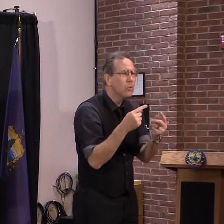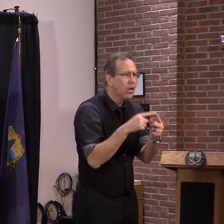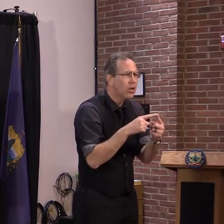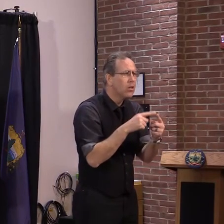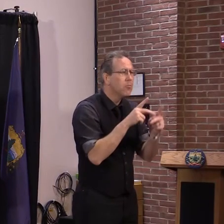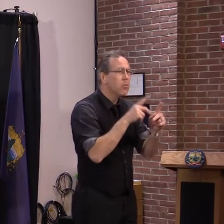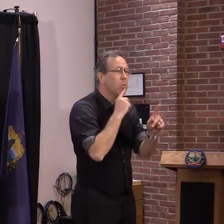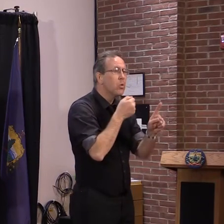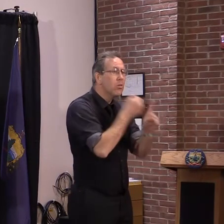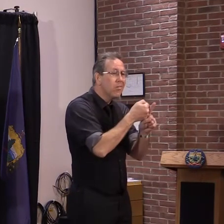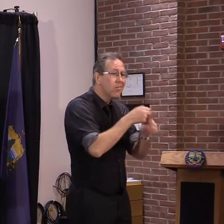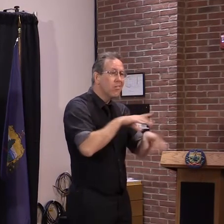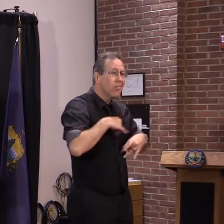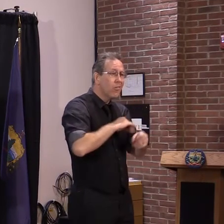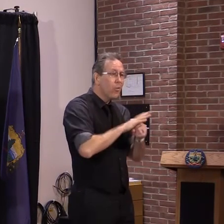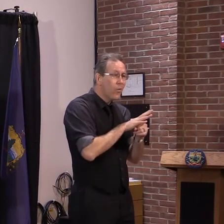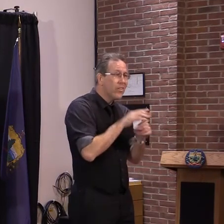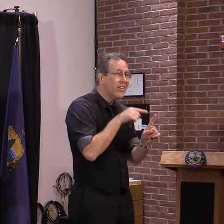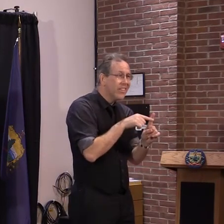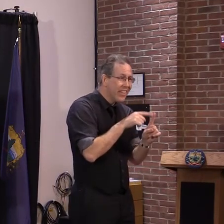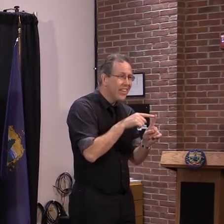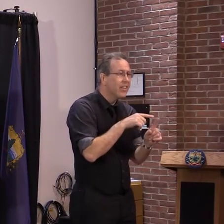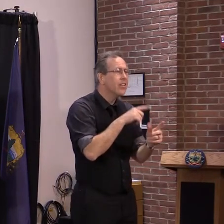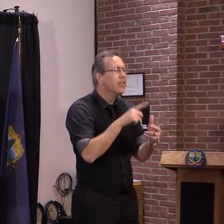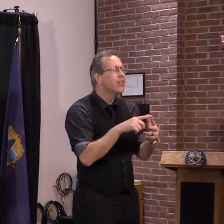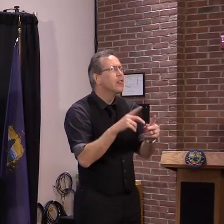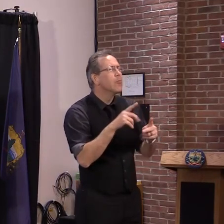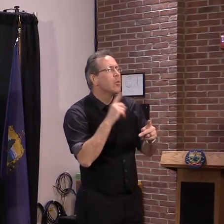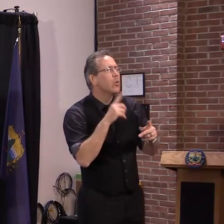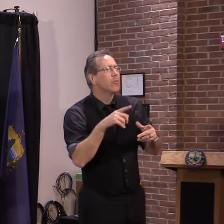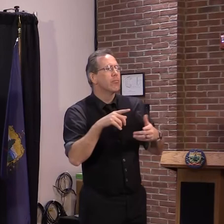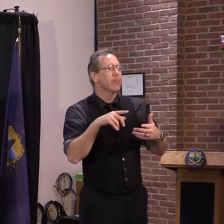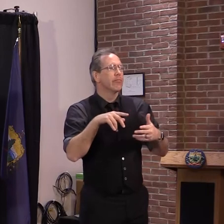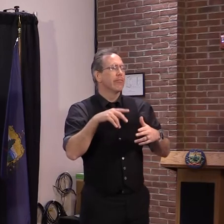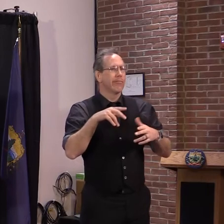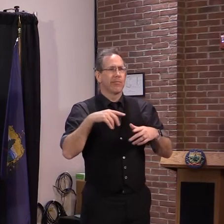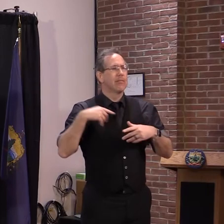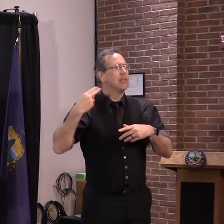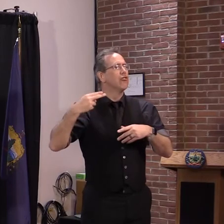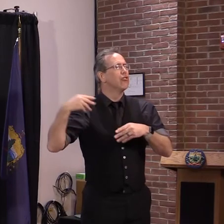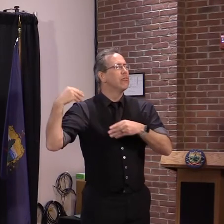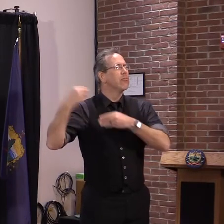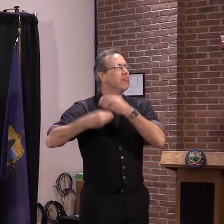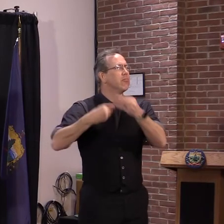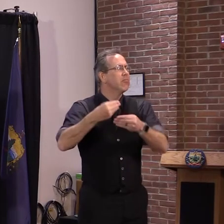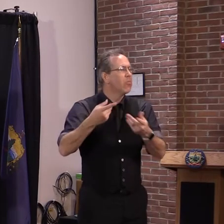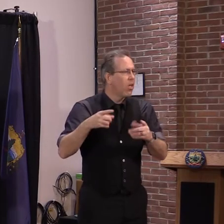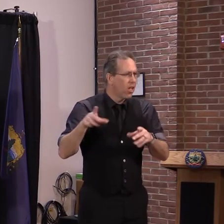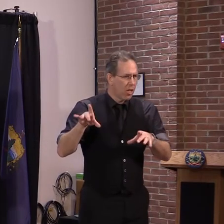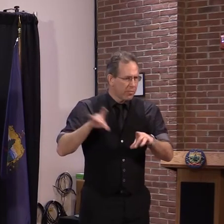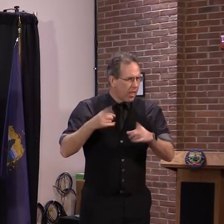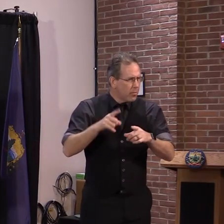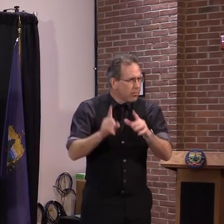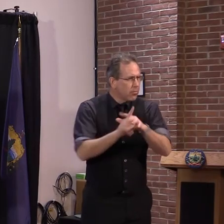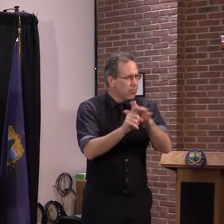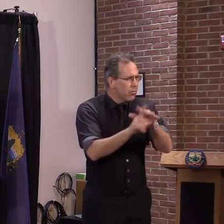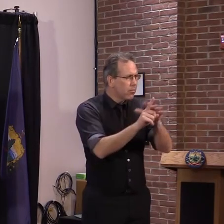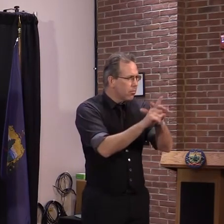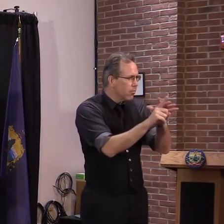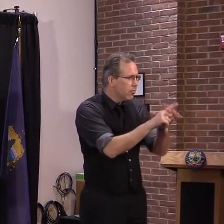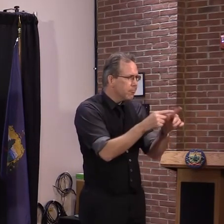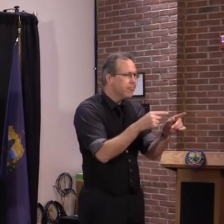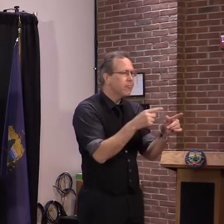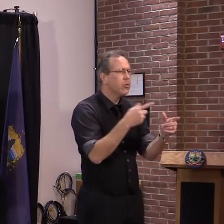understand natural history. So all of that is happening, but that's only a subset of